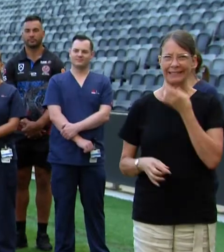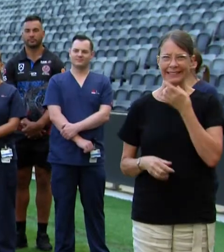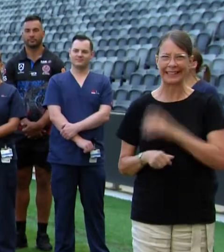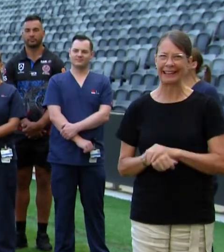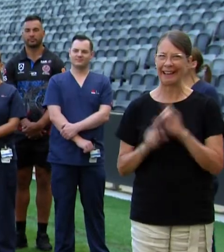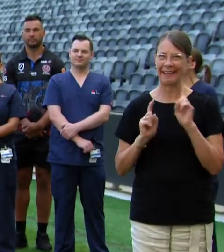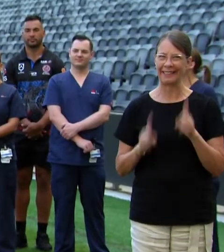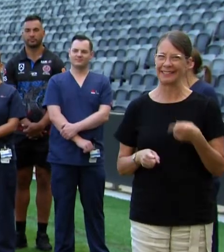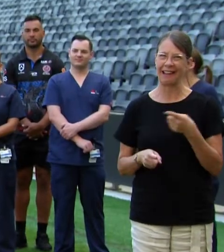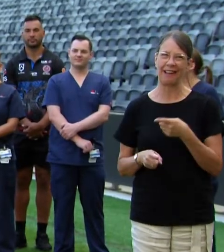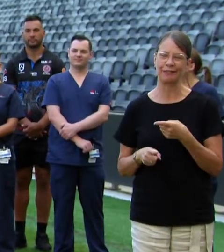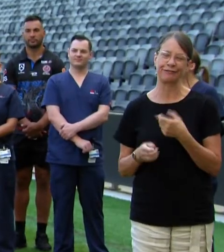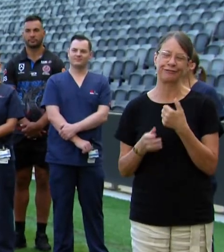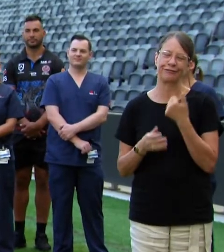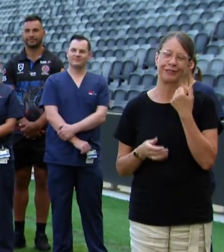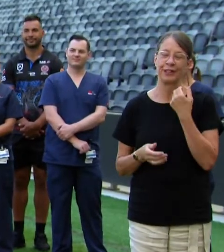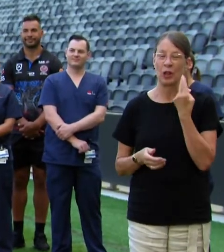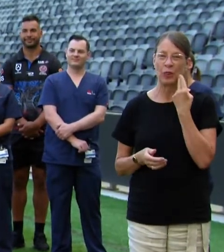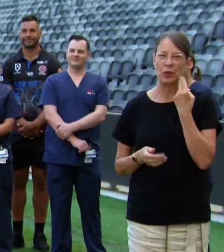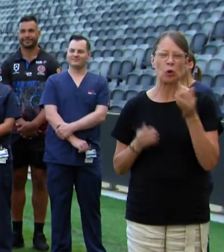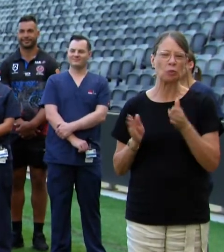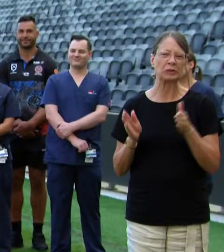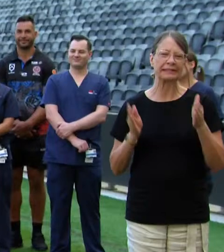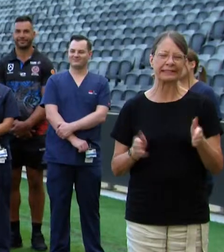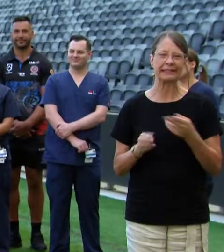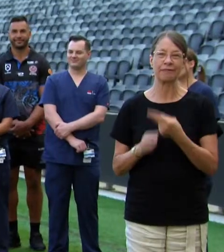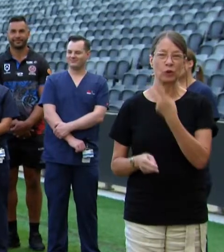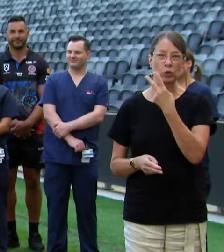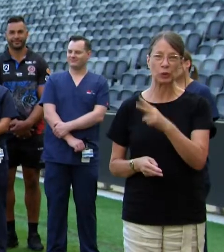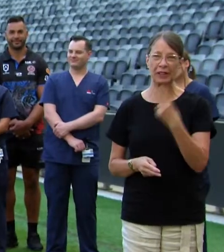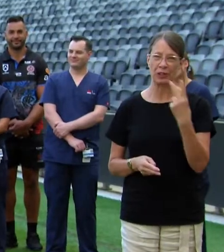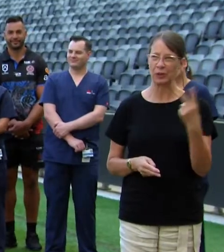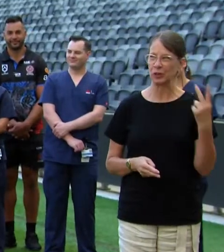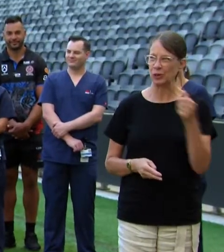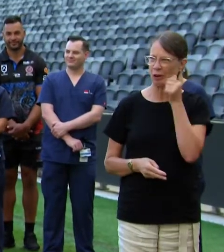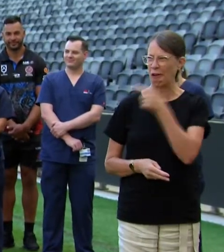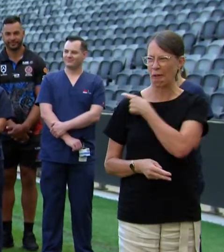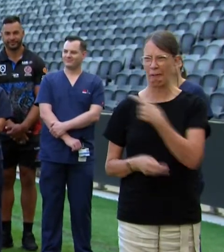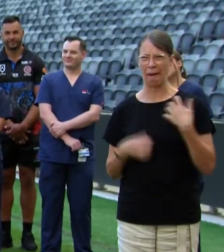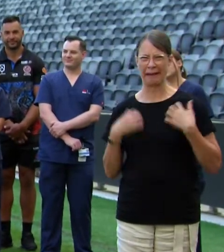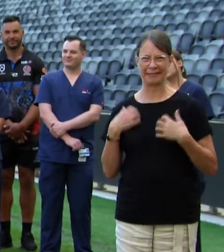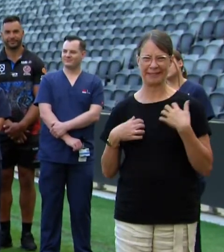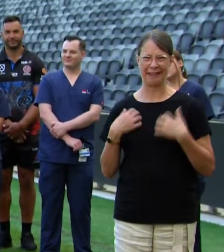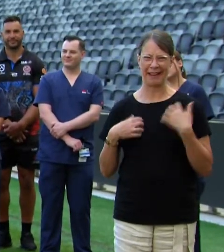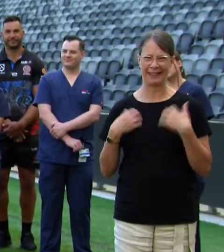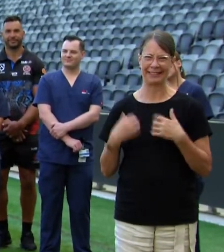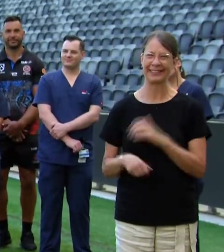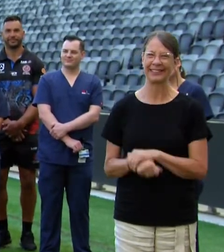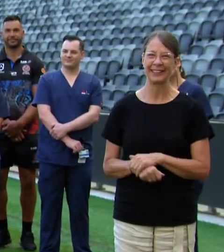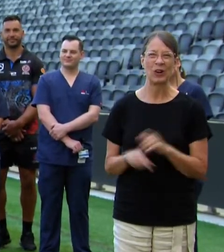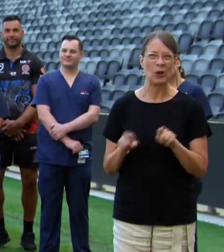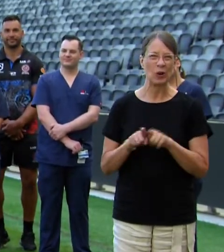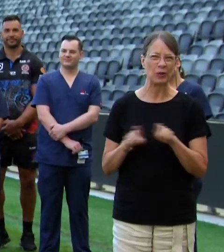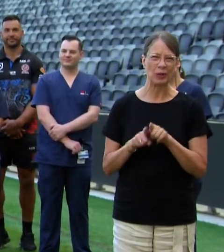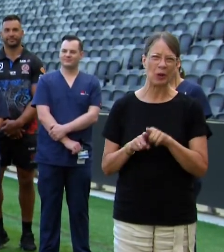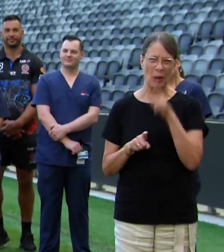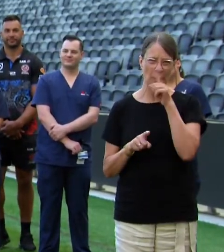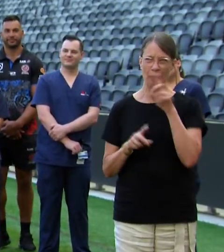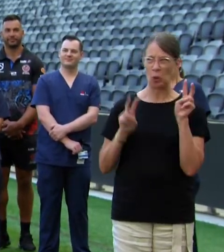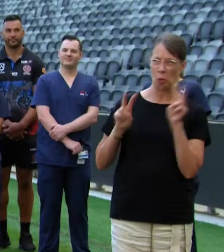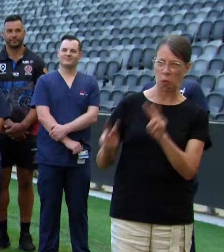a lot to look forward to. I know the players are extremely excited and they're ready for the game. And I know our fans are as well. As was mentioned earlier, we're